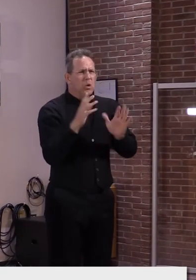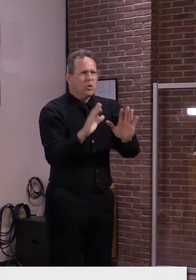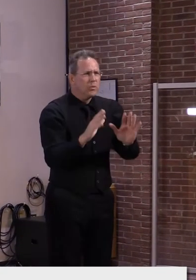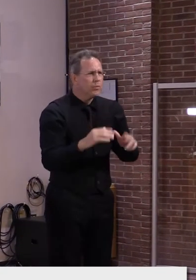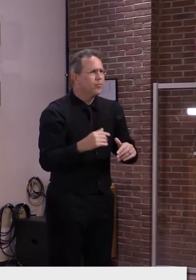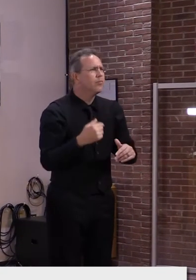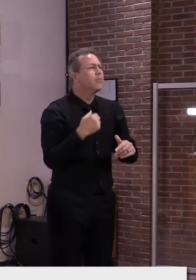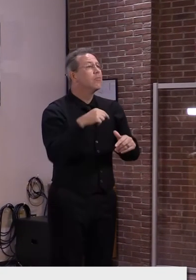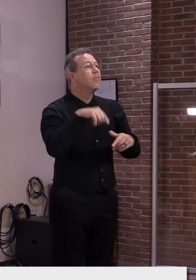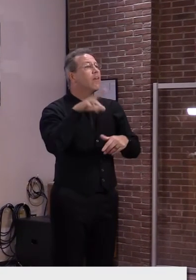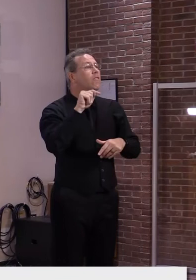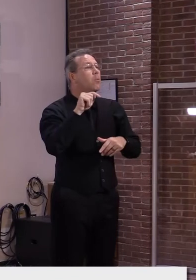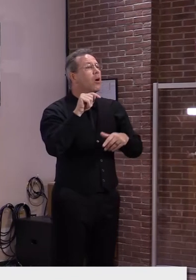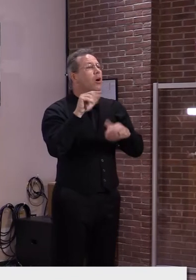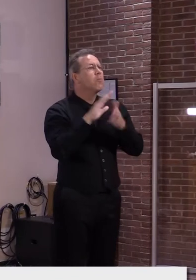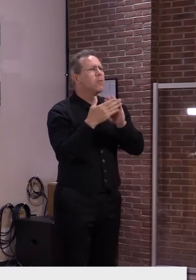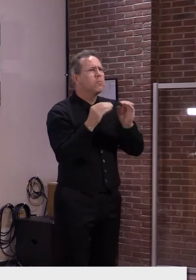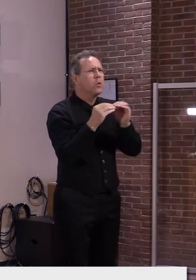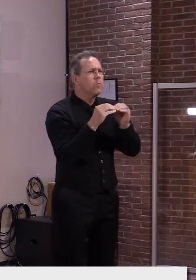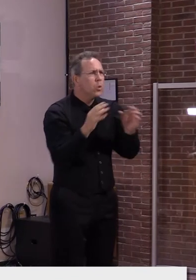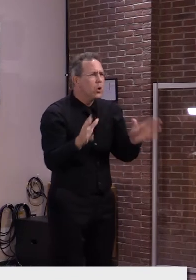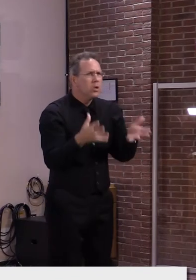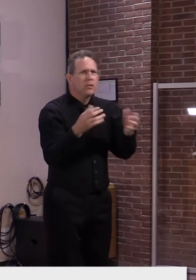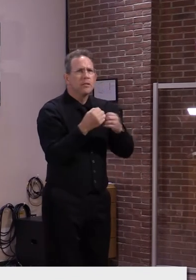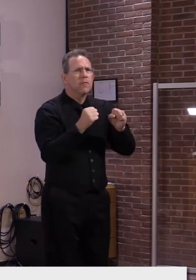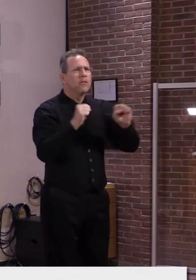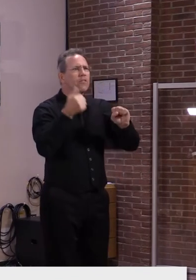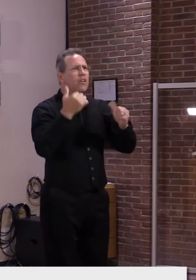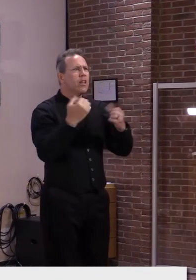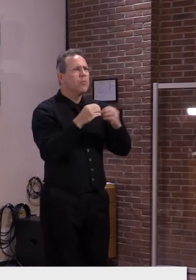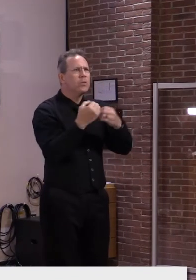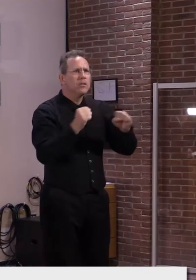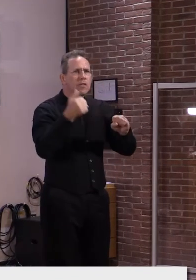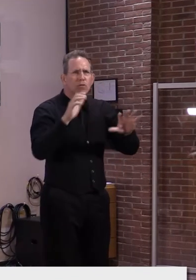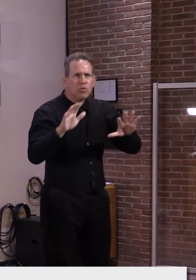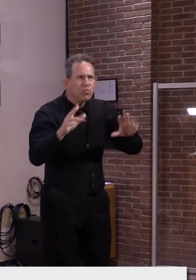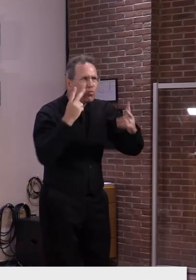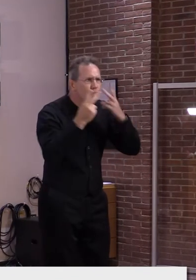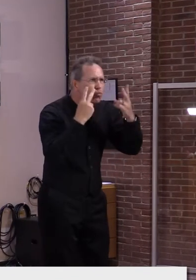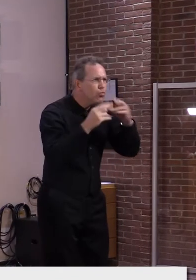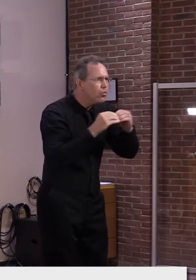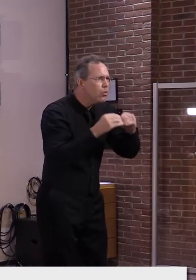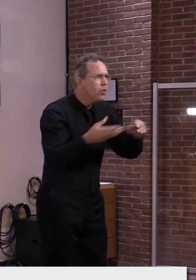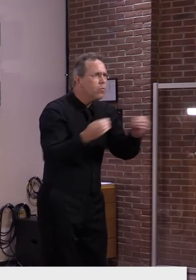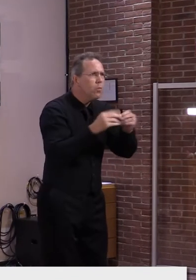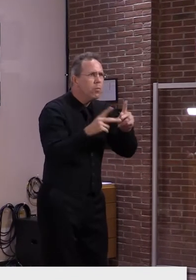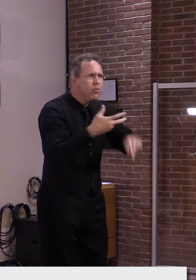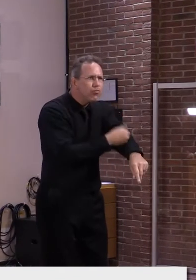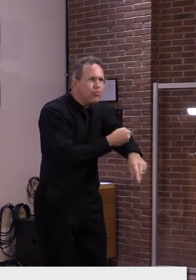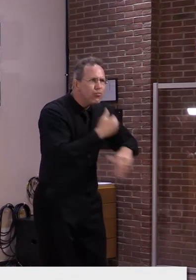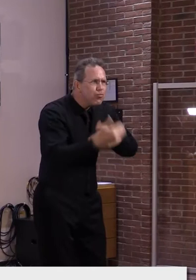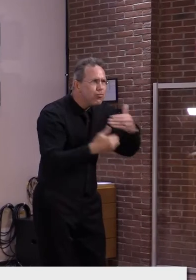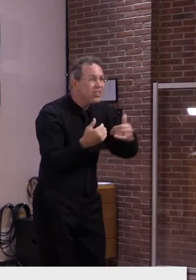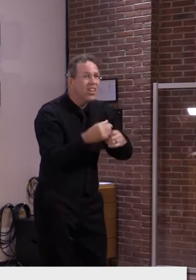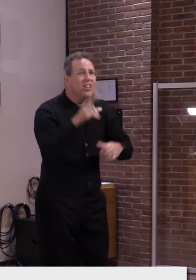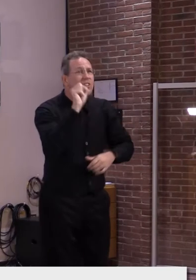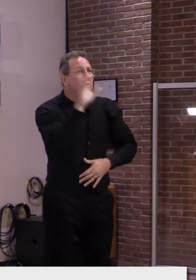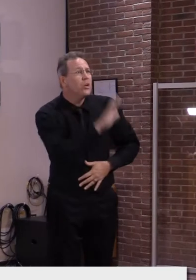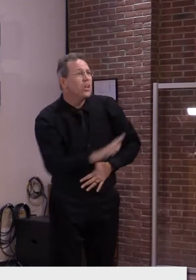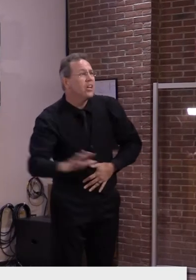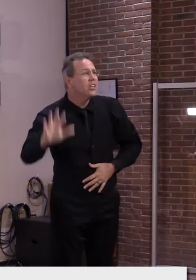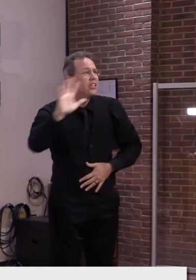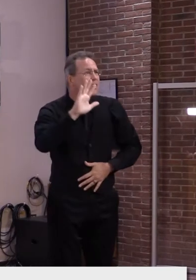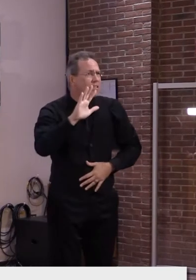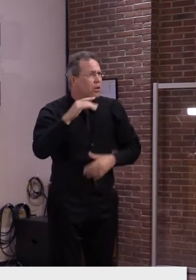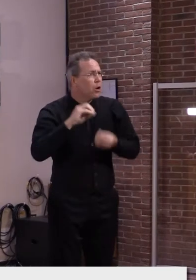safer by the day. And now, today, with the country's lowest new case rate, the lowest